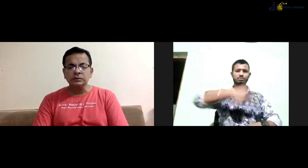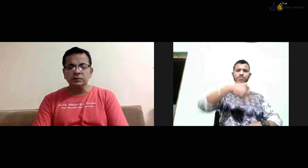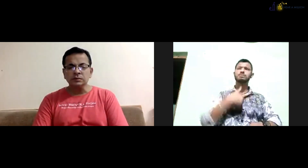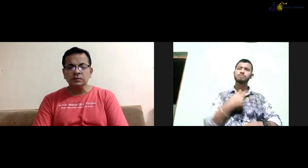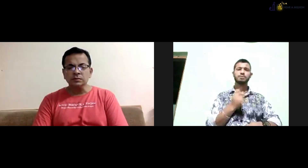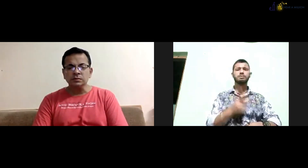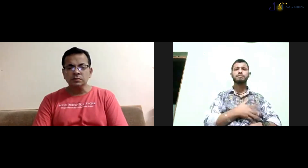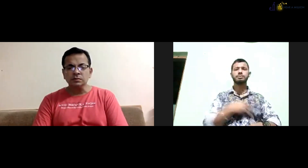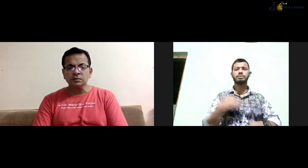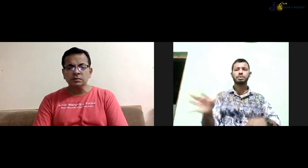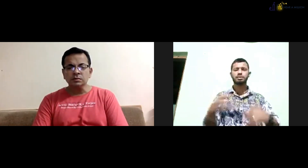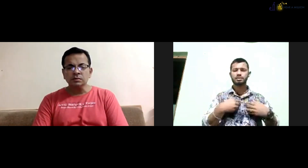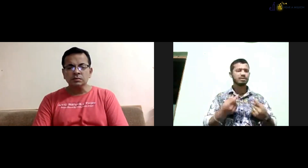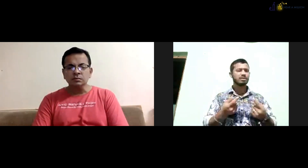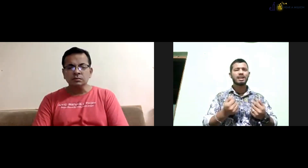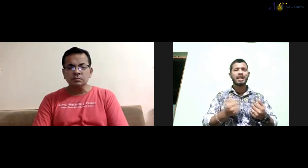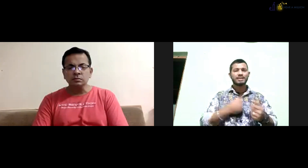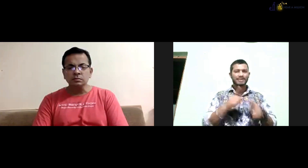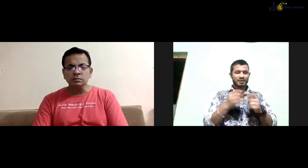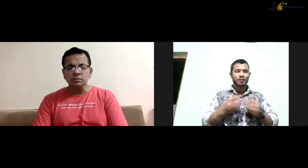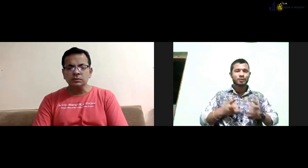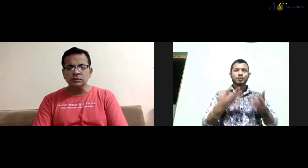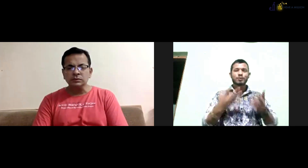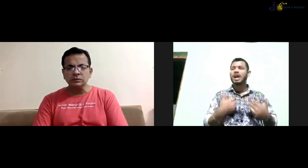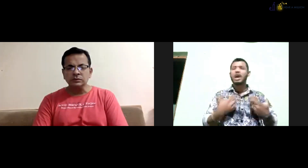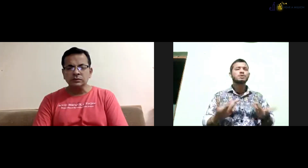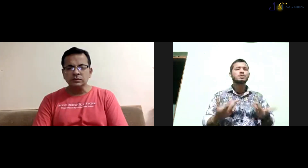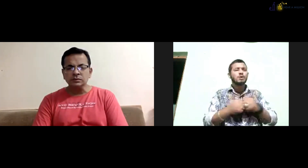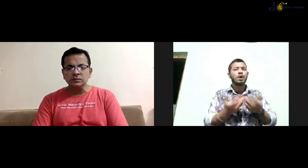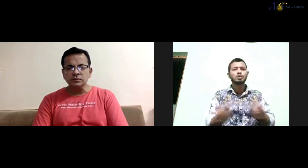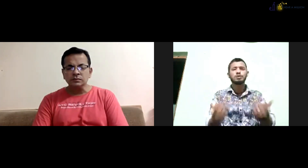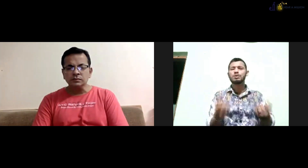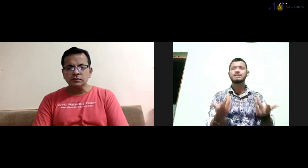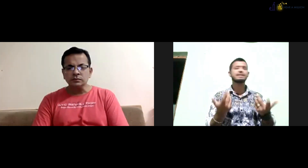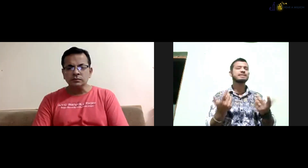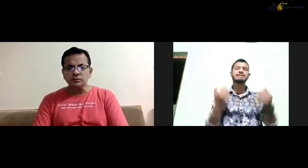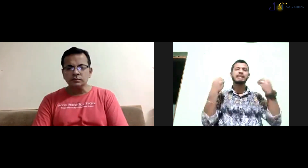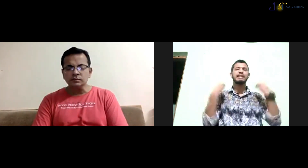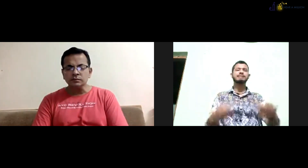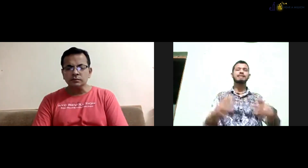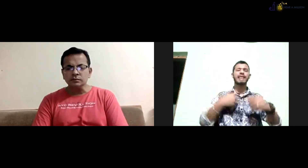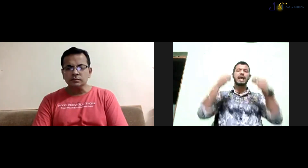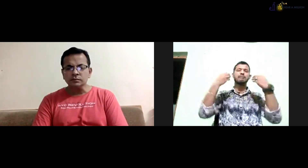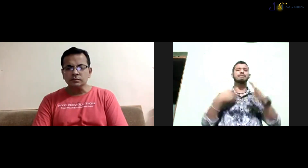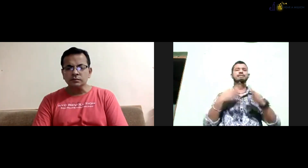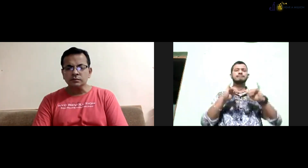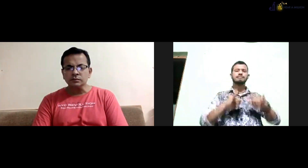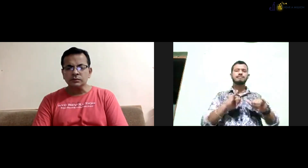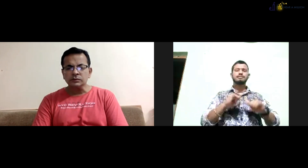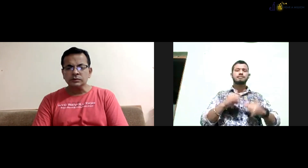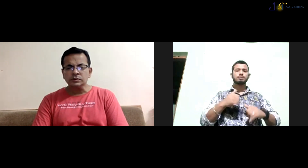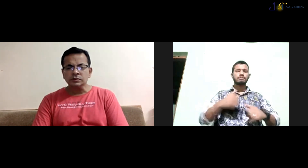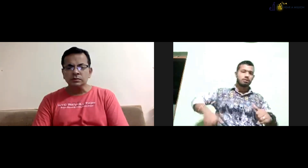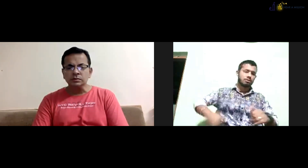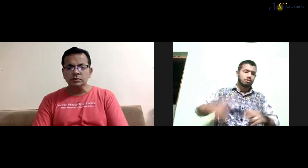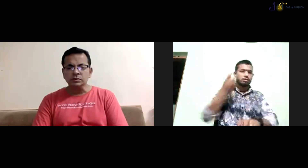the road. So some people would, but people would come and take the commission from me. I was not happy